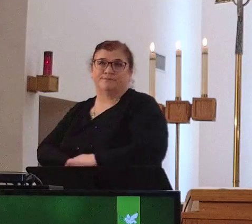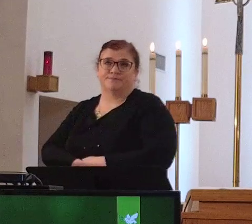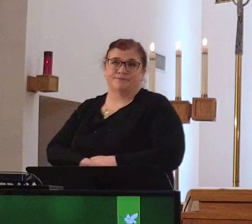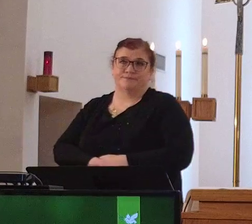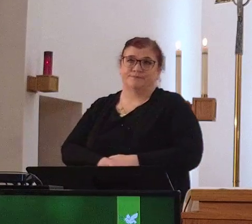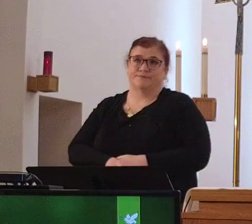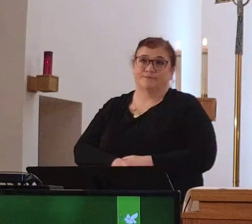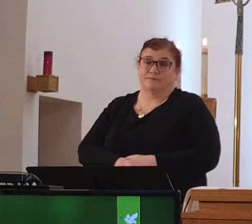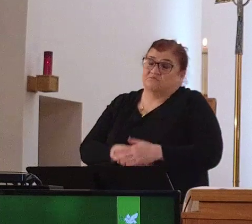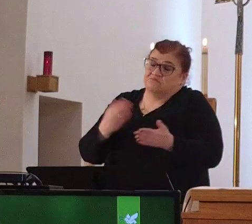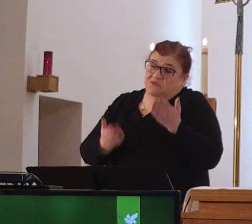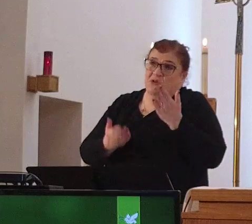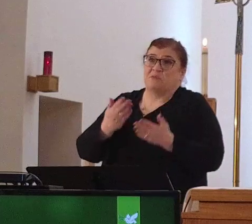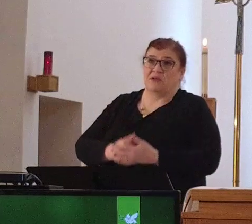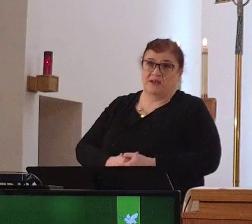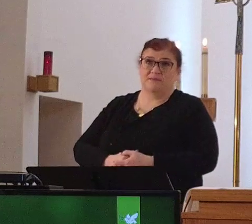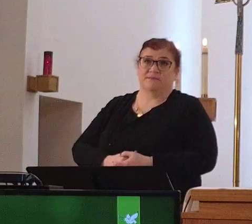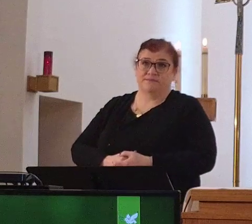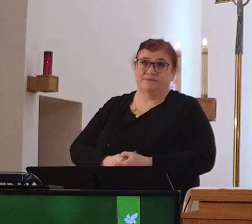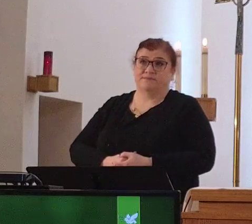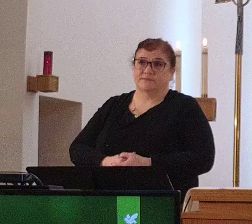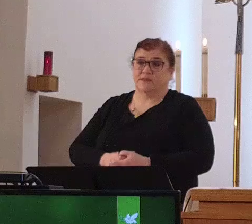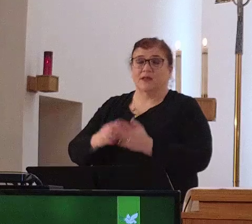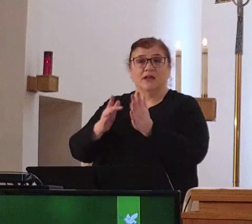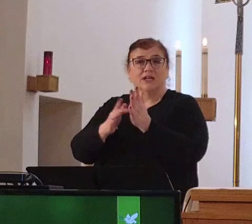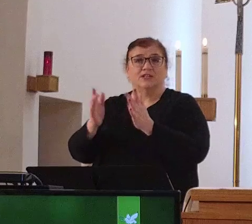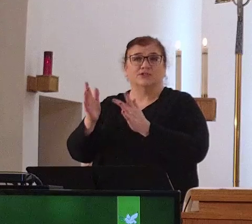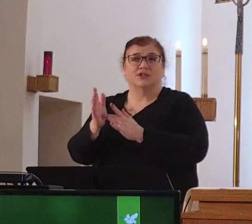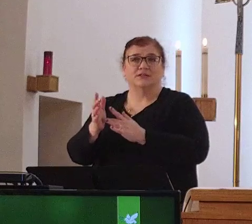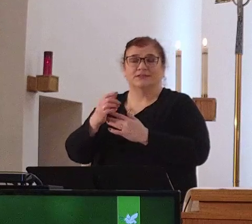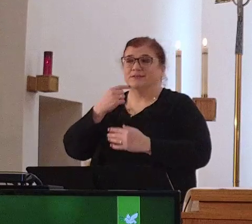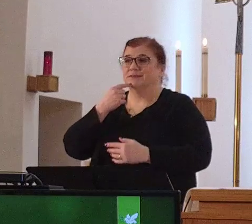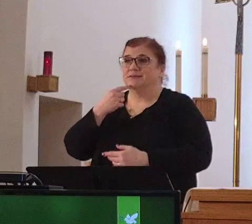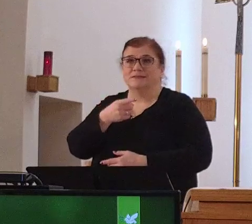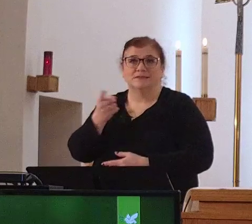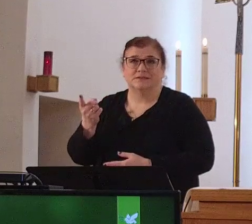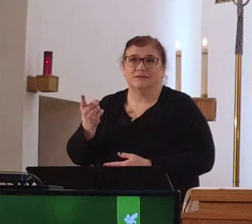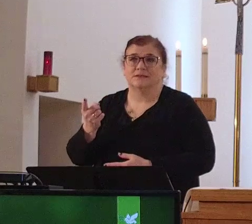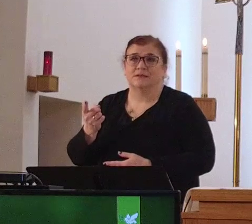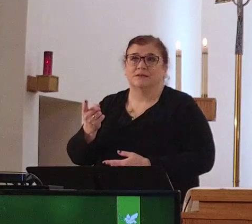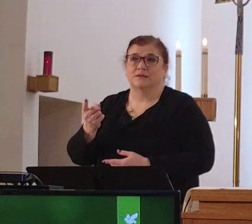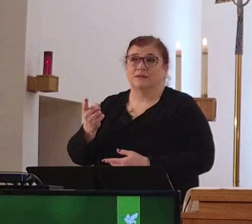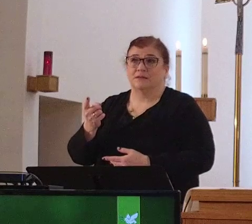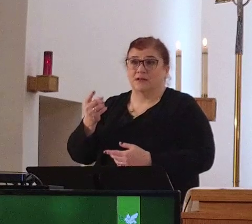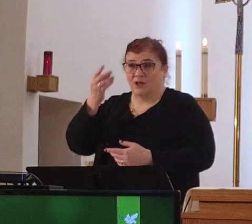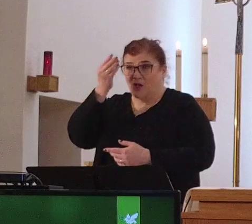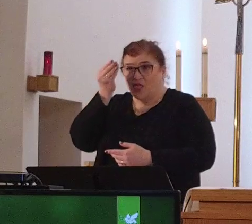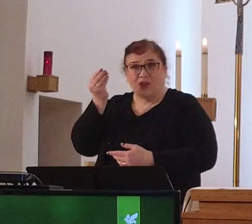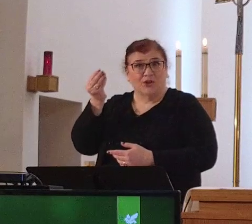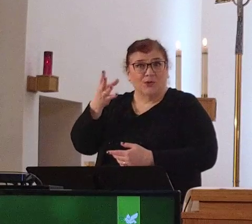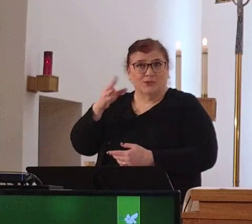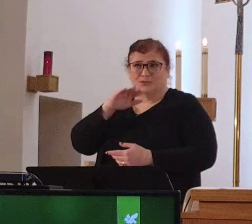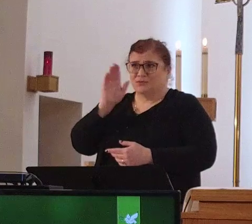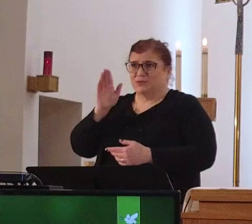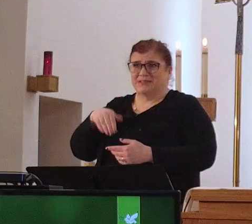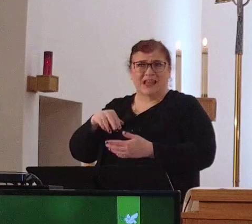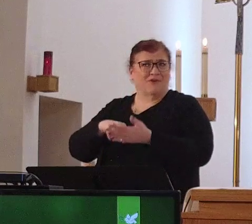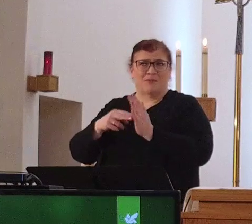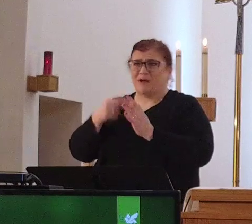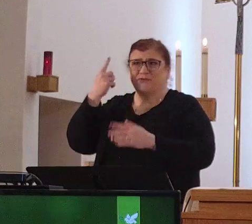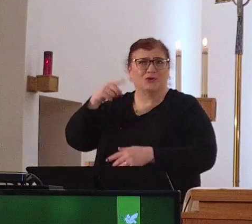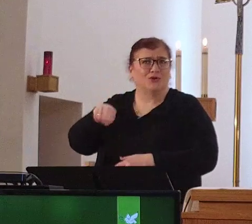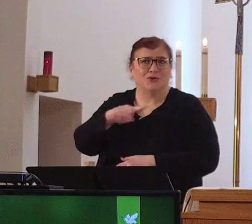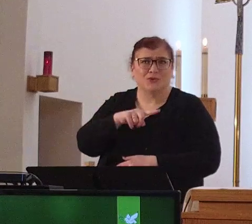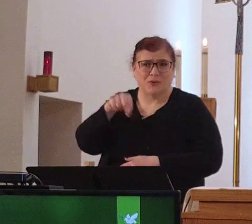It could be that Jesus is saying, This news was never meant for you,